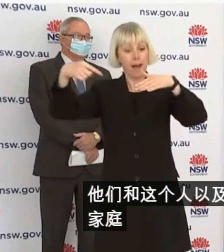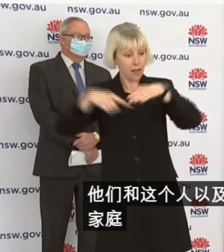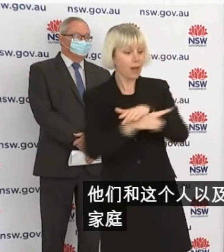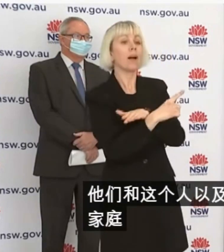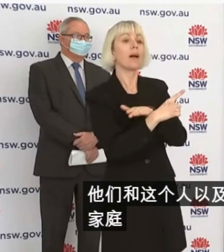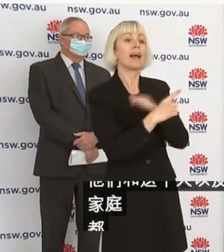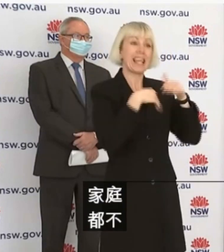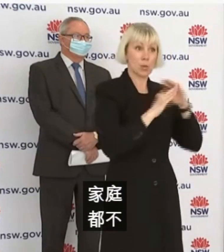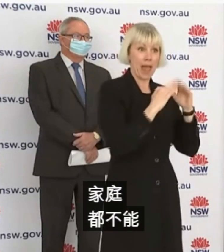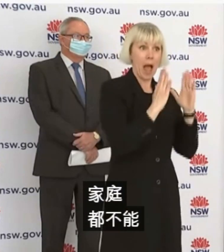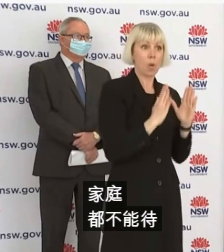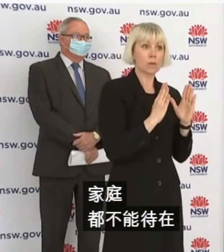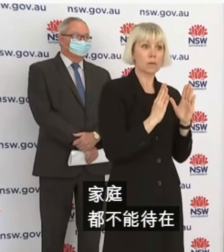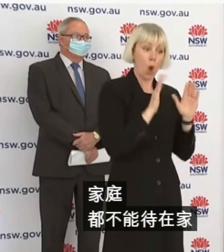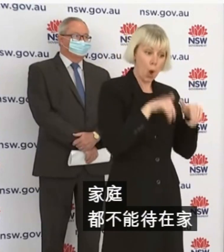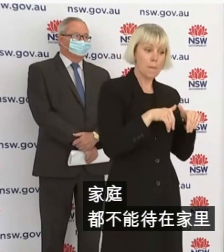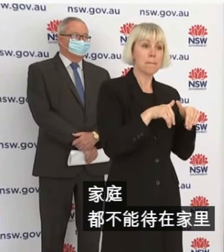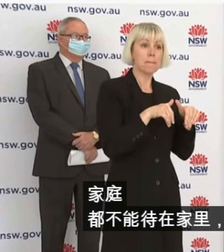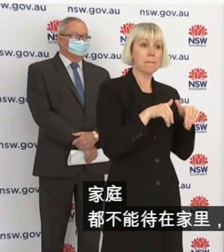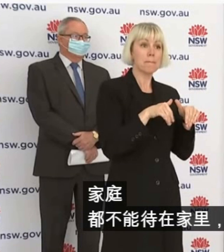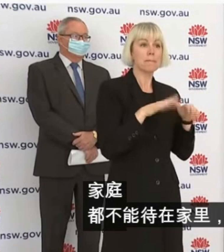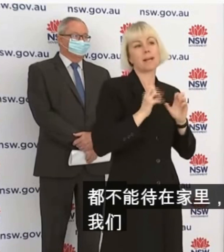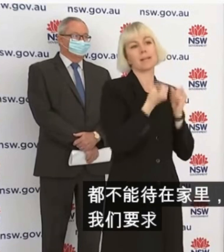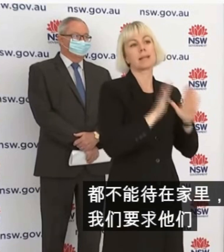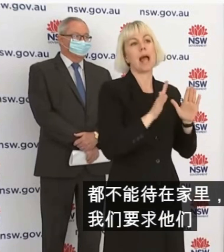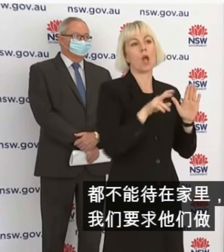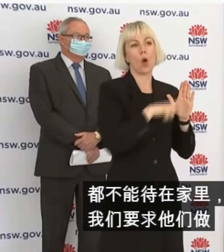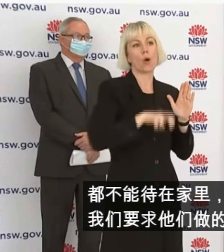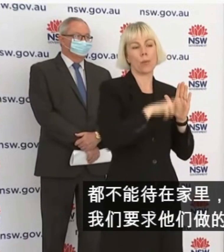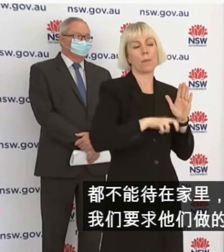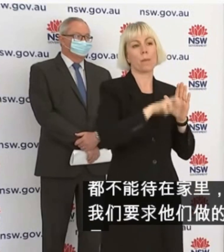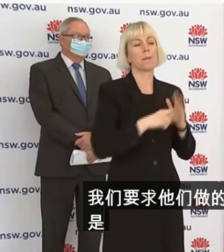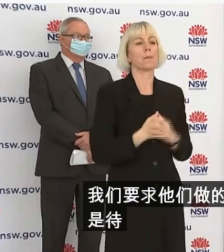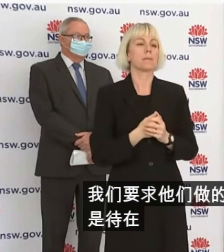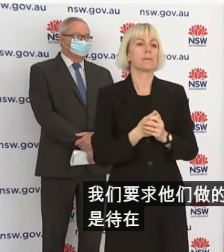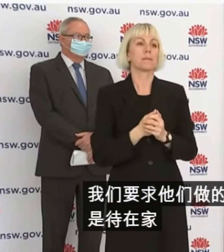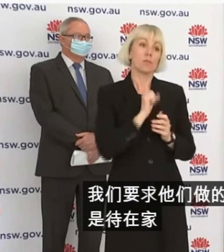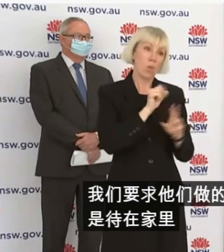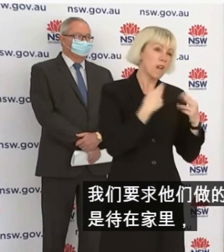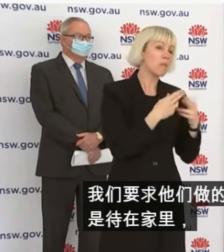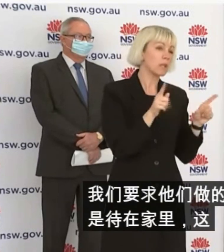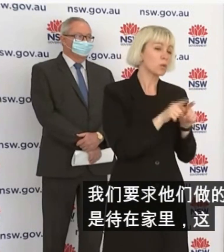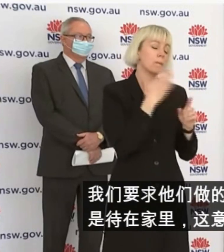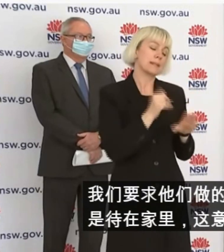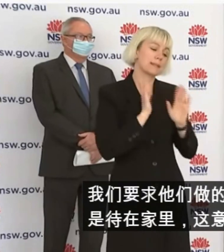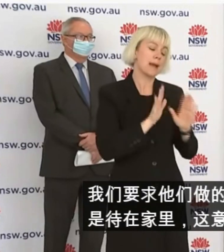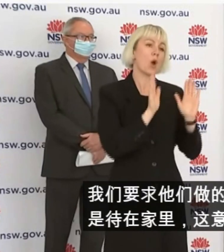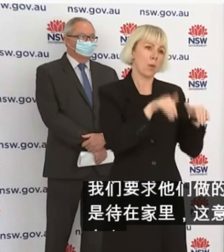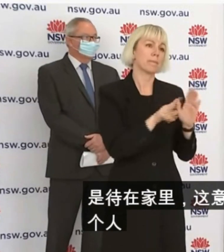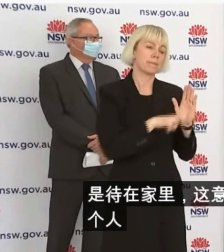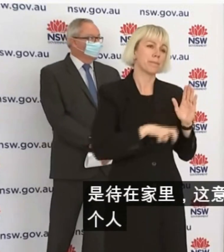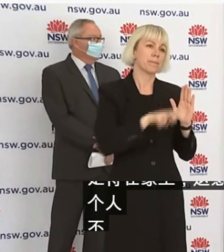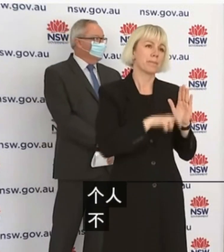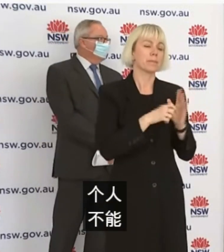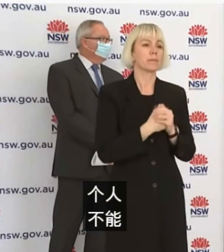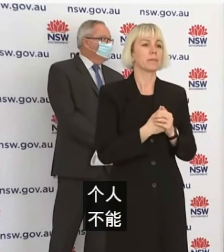household are subject to stay at home. So what we're asking them to do is stay at home. So that means that